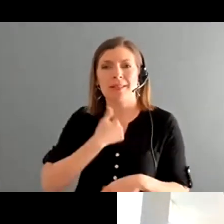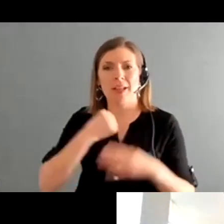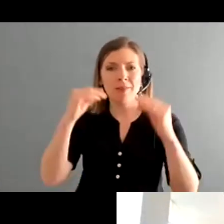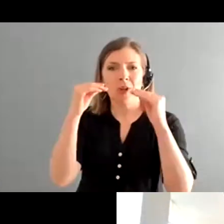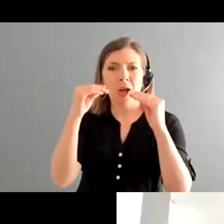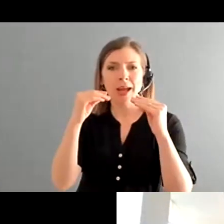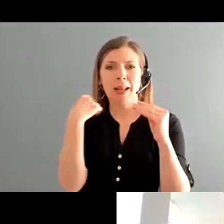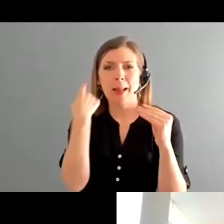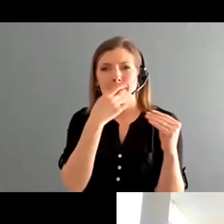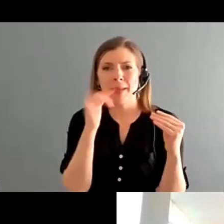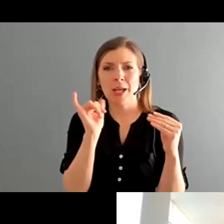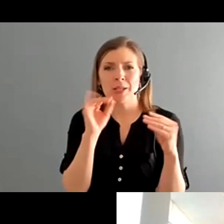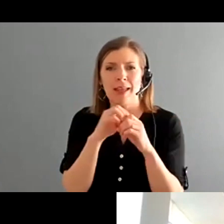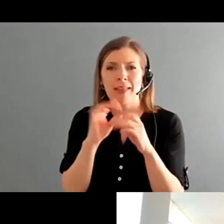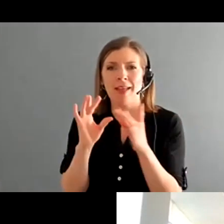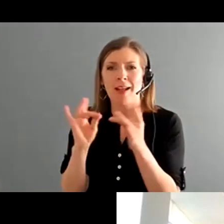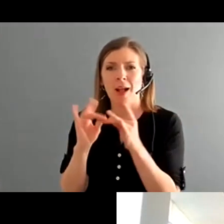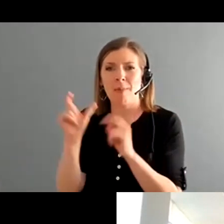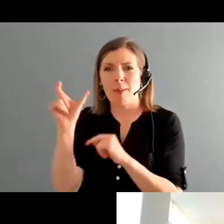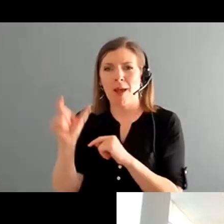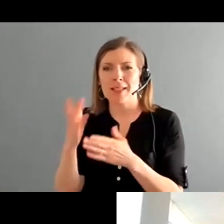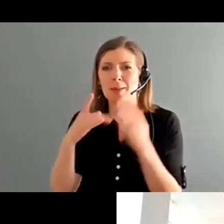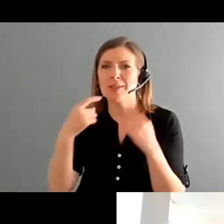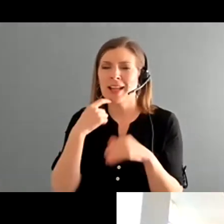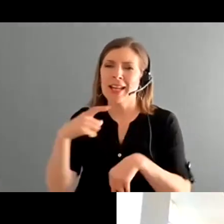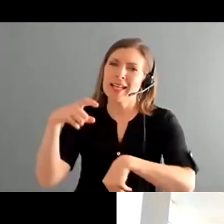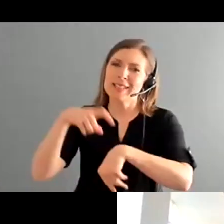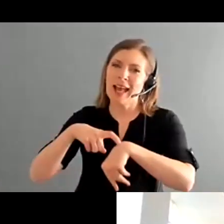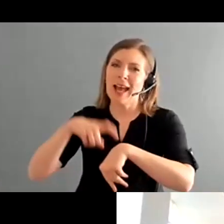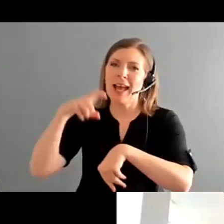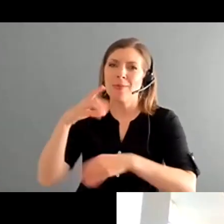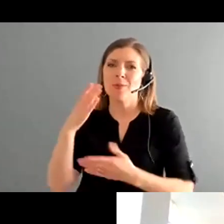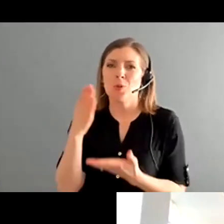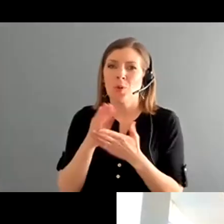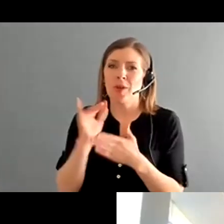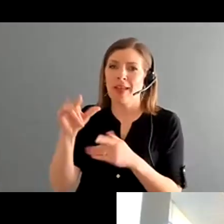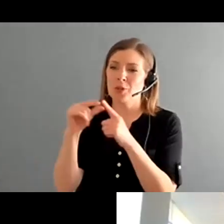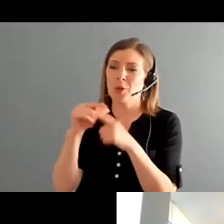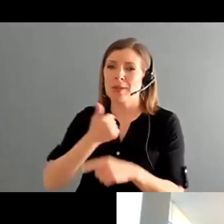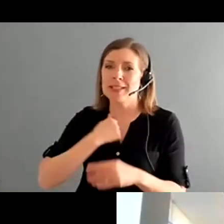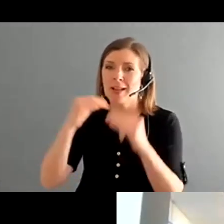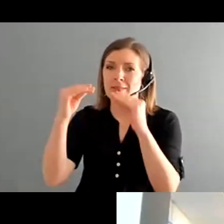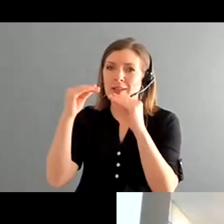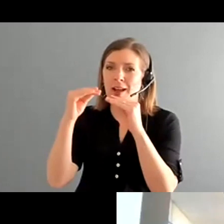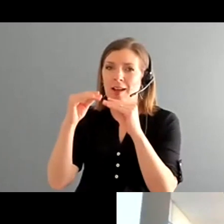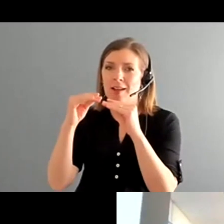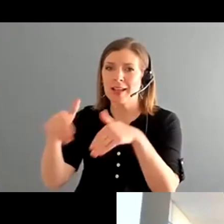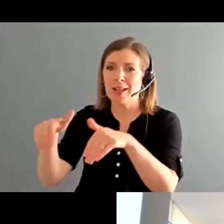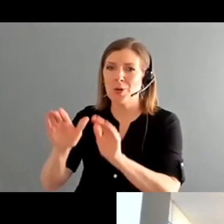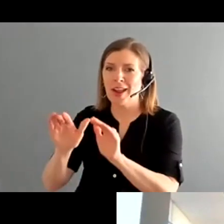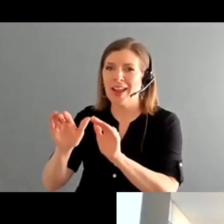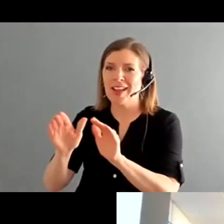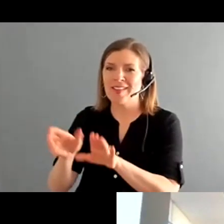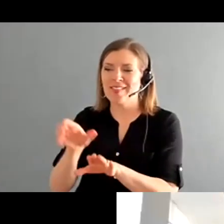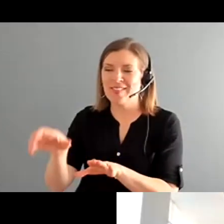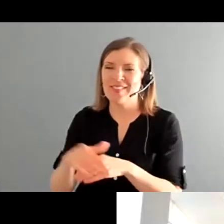appears in the comment box here. Someone say it's time to put the term self-taught gently in its grave next to primitive,